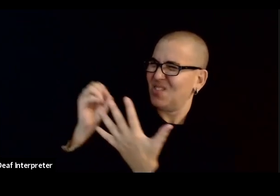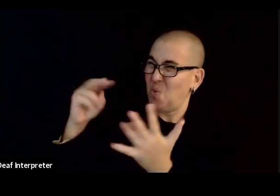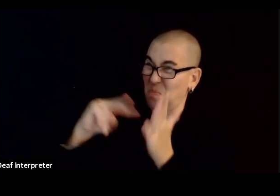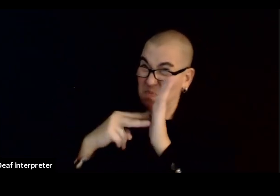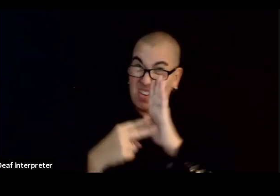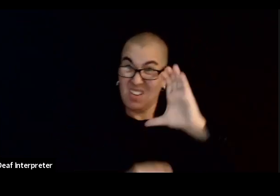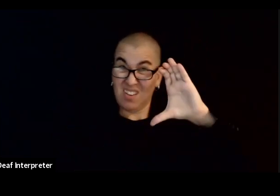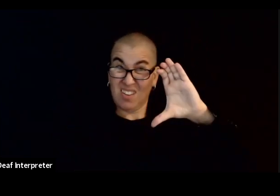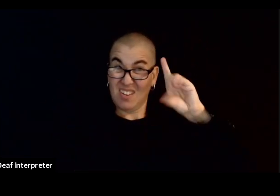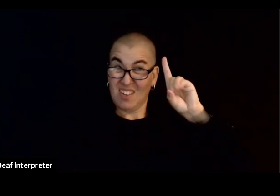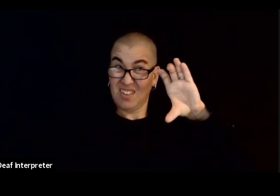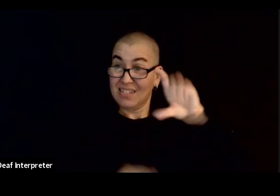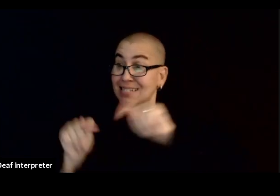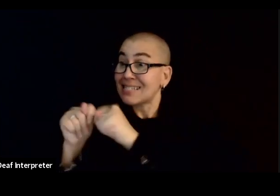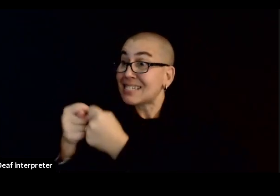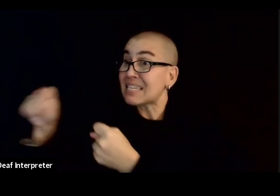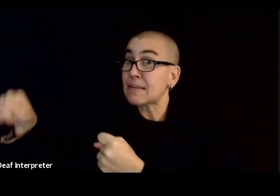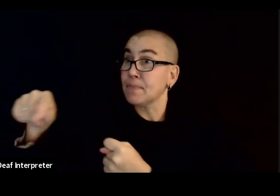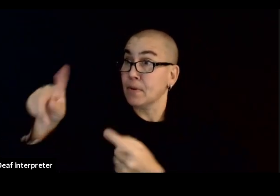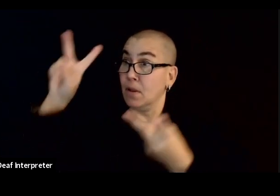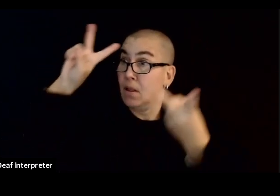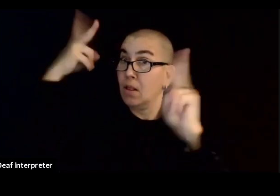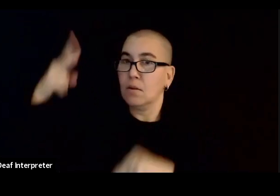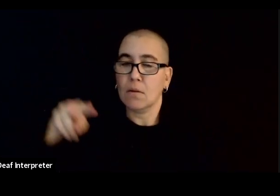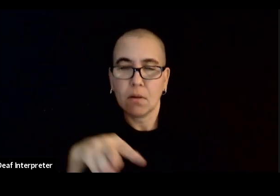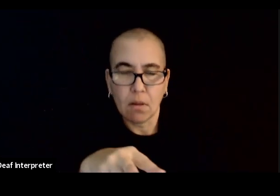And I'll defer that to Assistant Commissioner Huff.